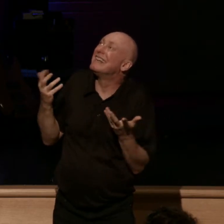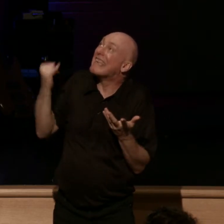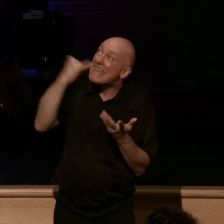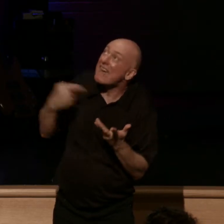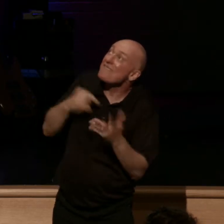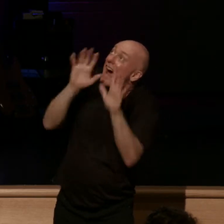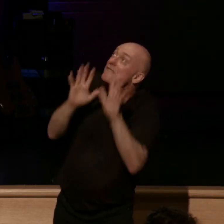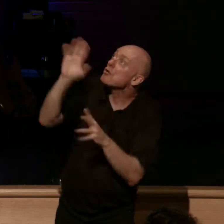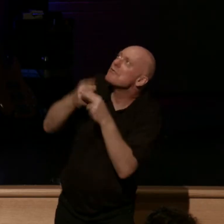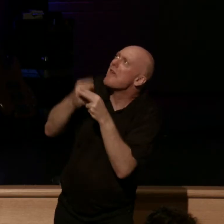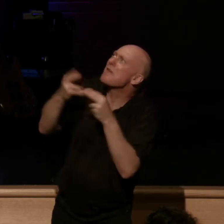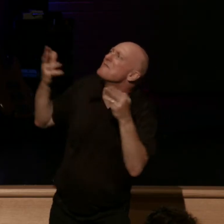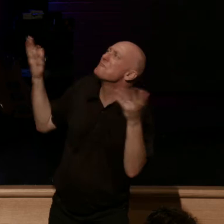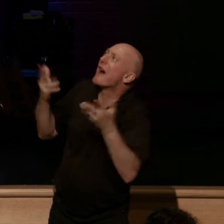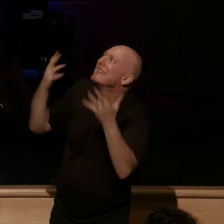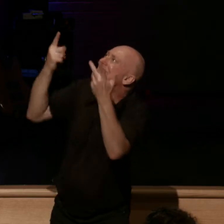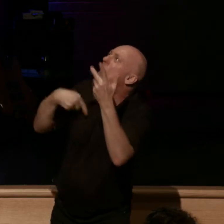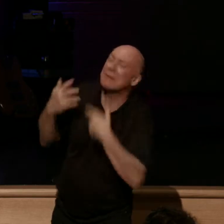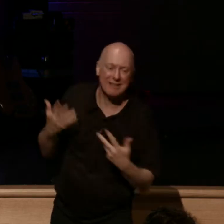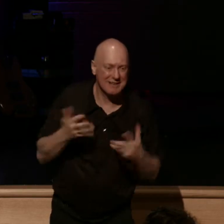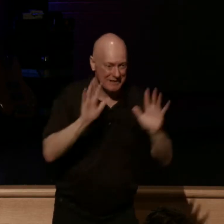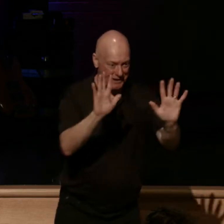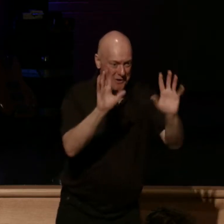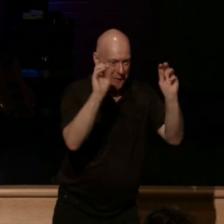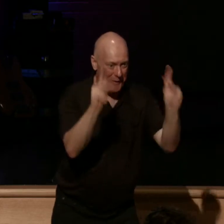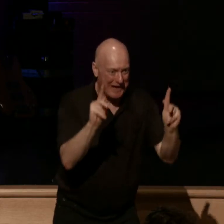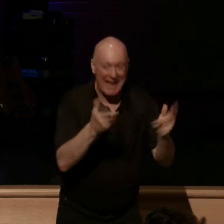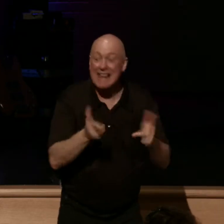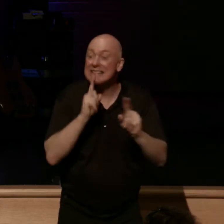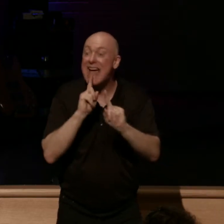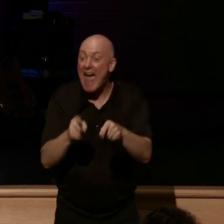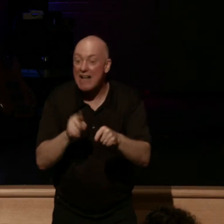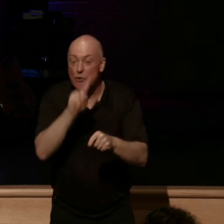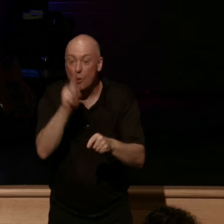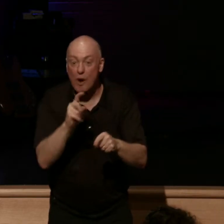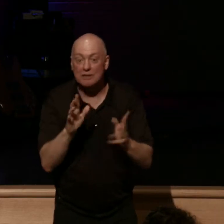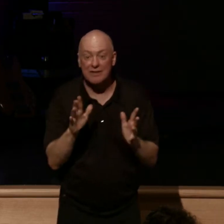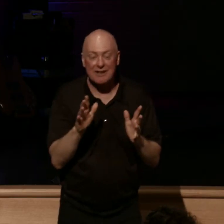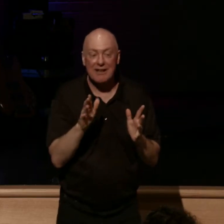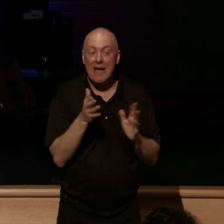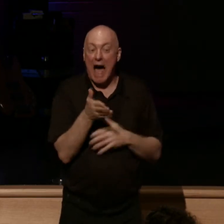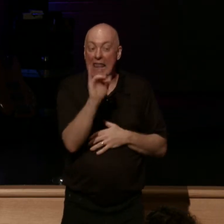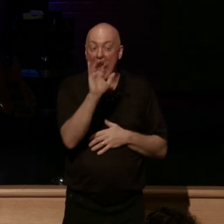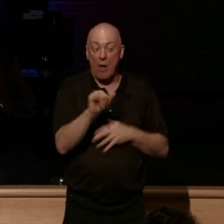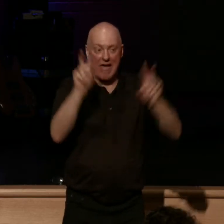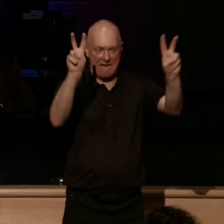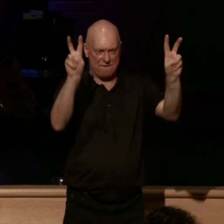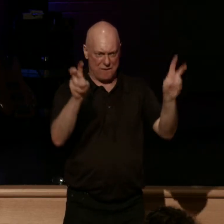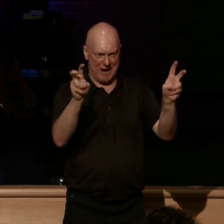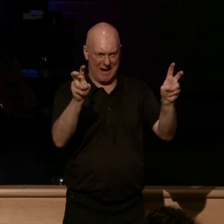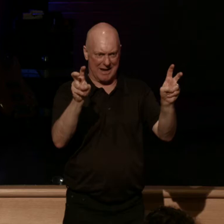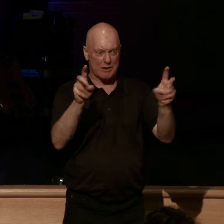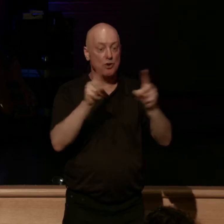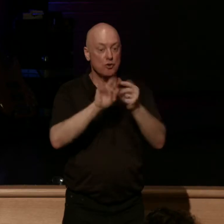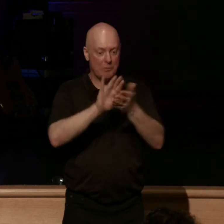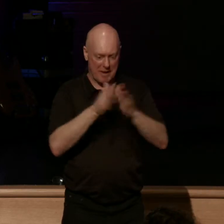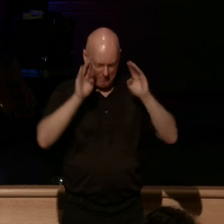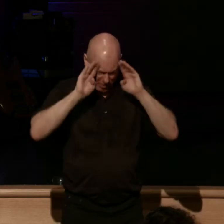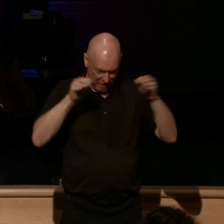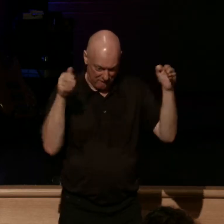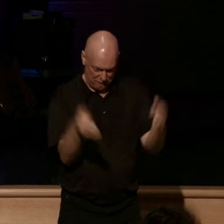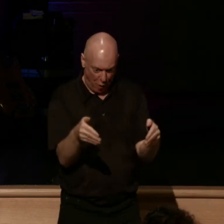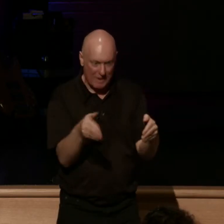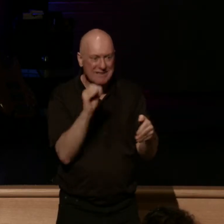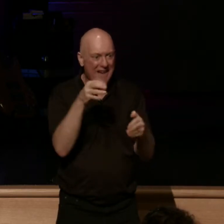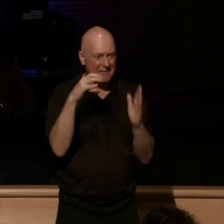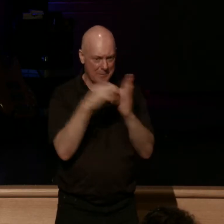who fear your name? Well, let's answer that question by allowing that phrase to become the hub of